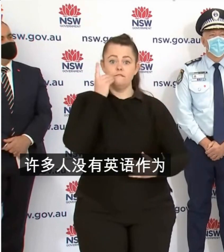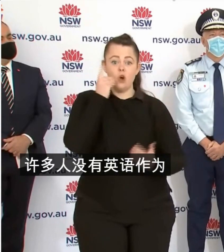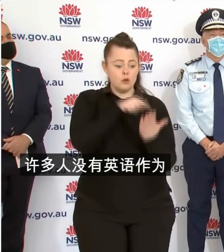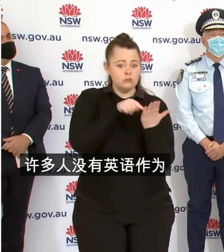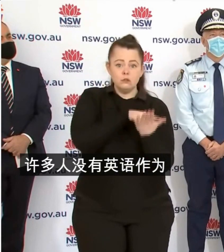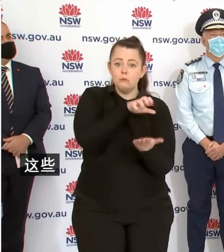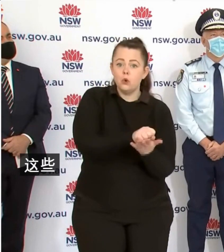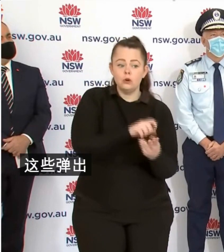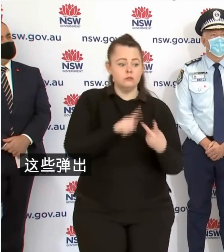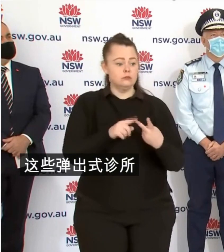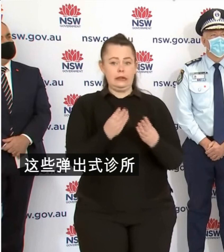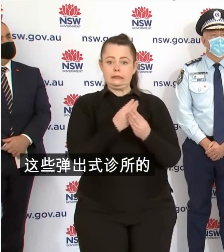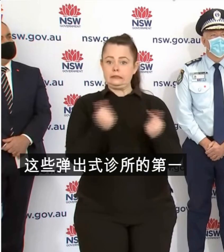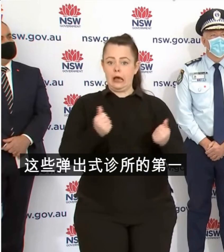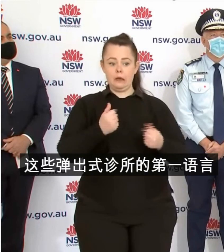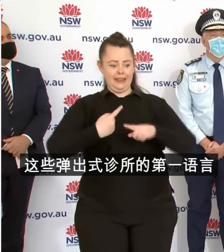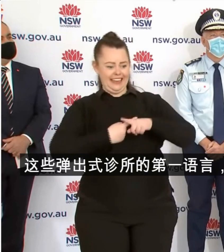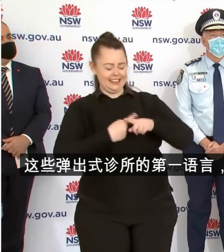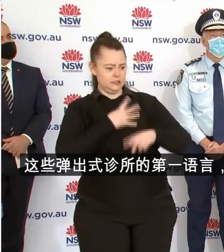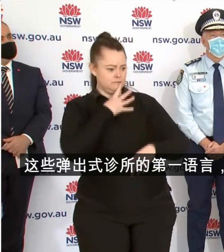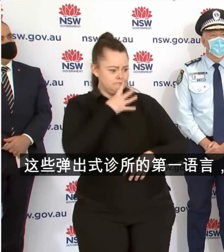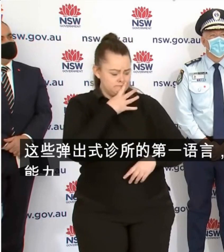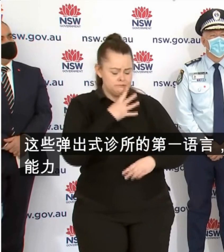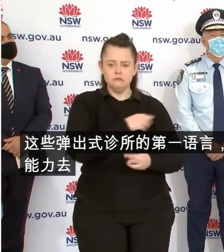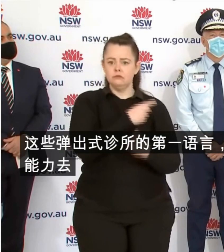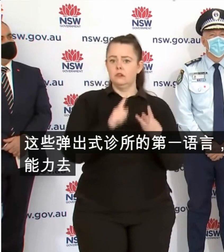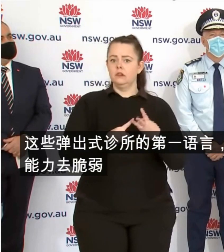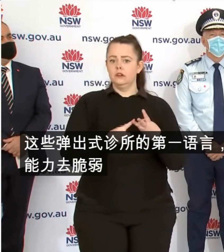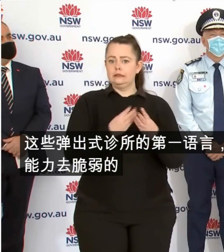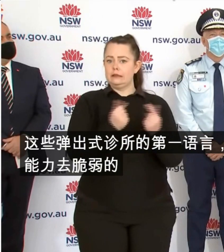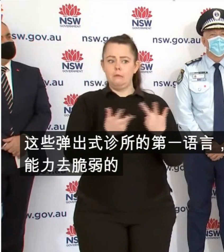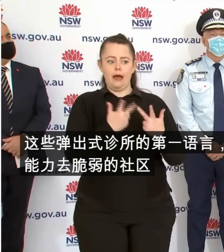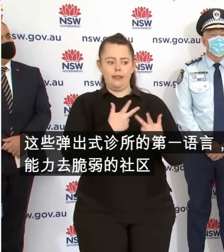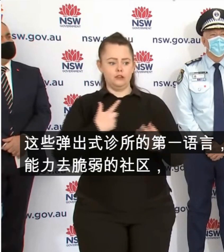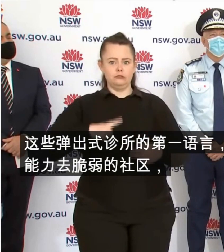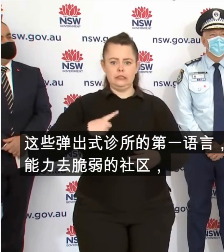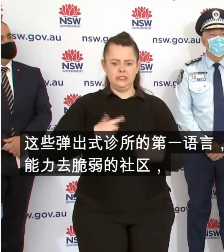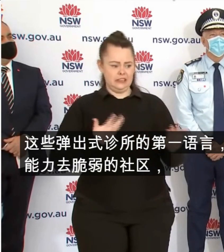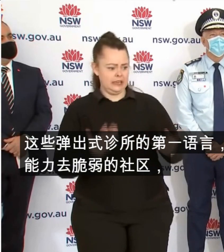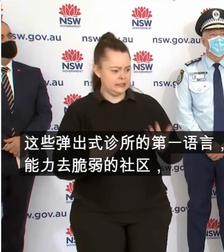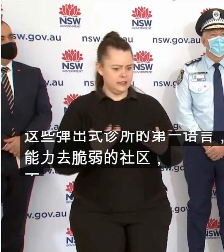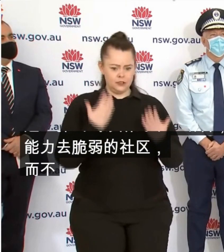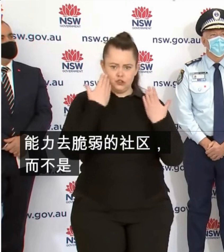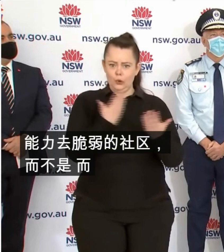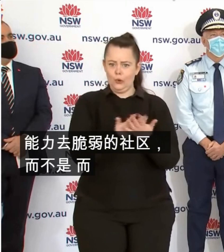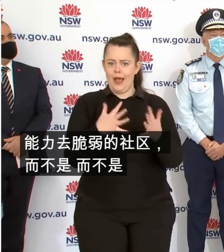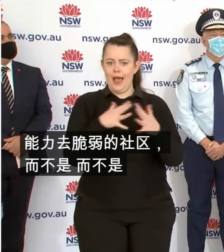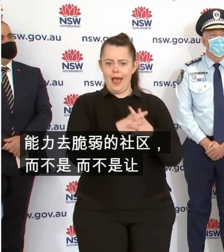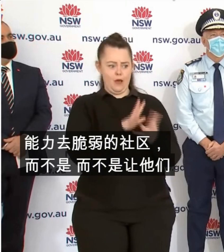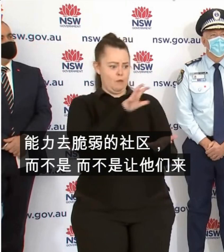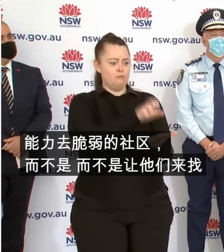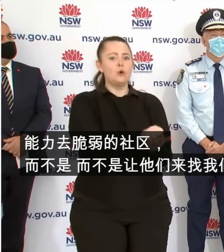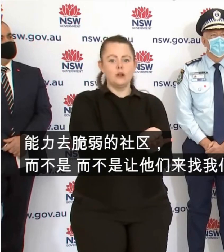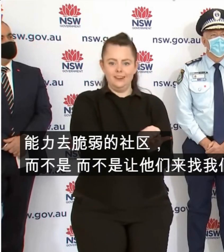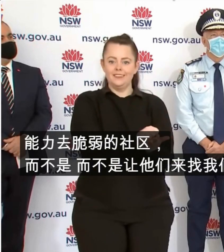language. With these pop-up clinics, we have the capacity to go to vulnerable communities rather than having